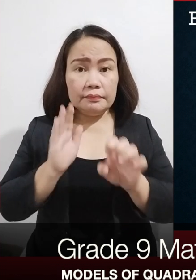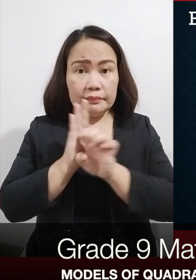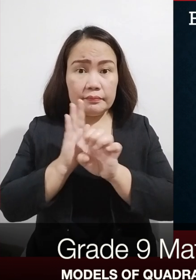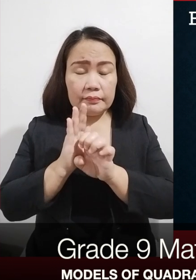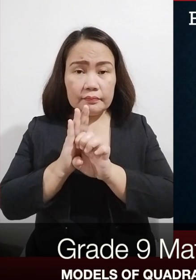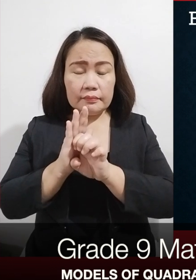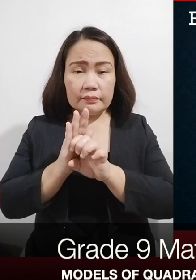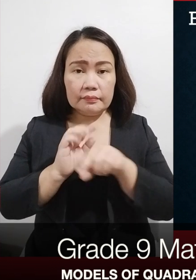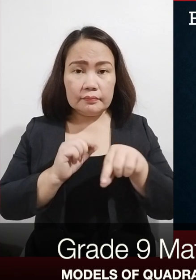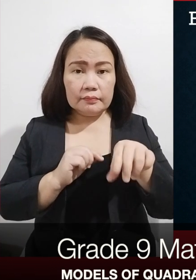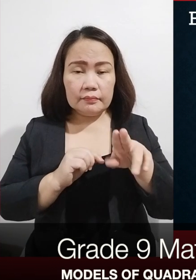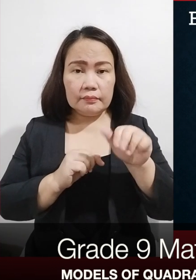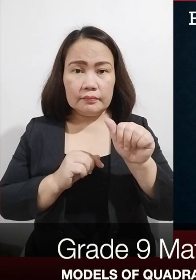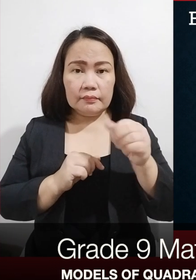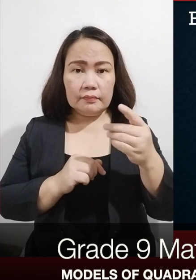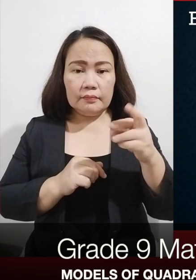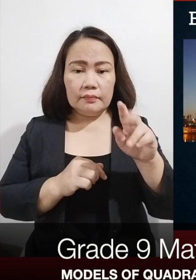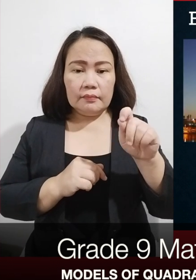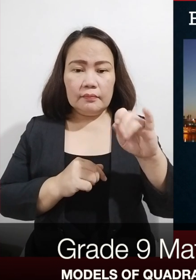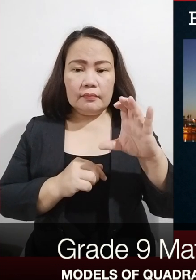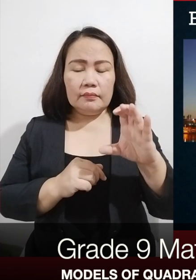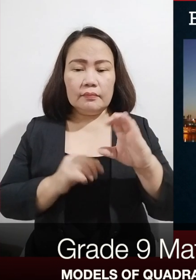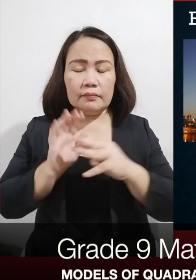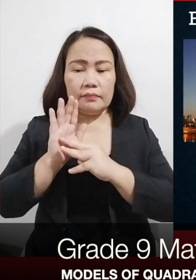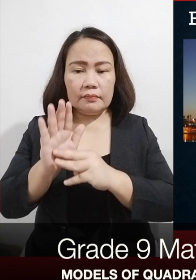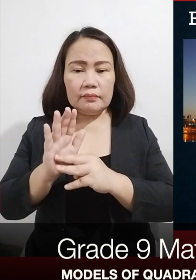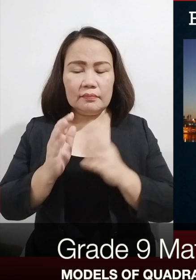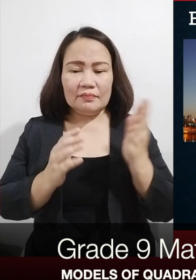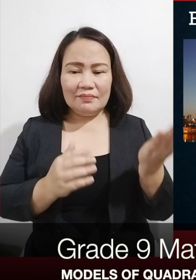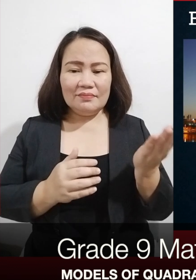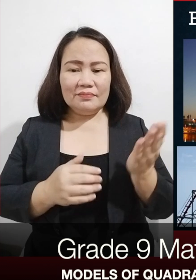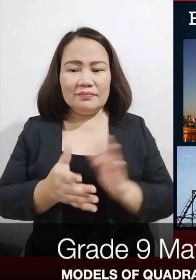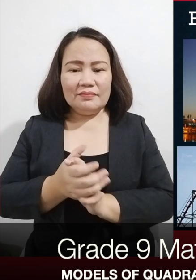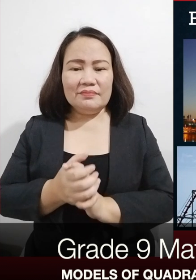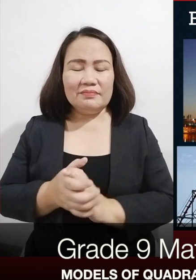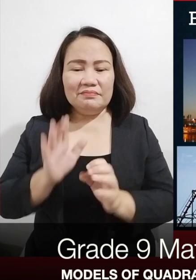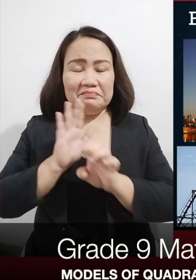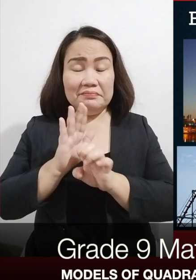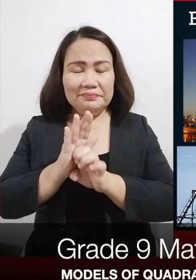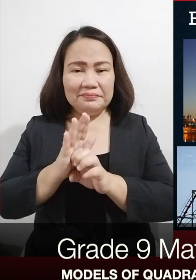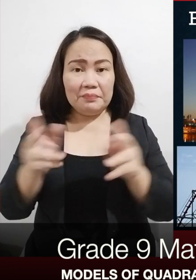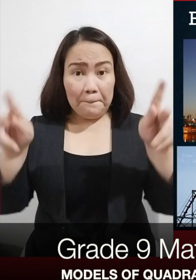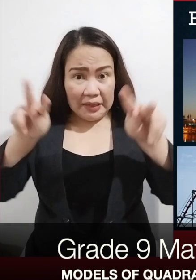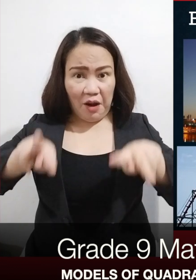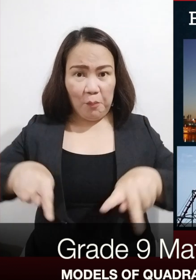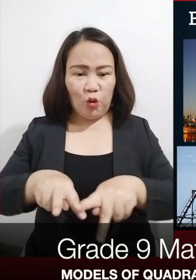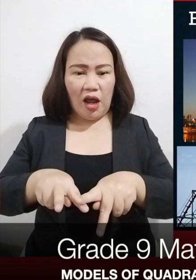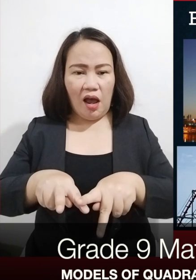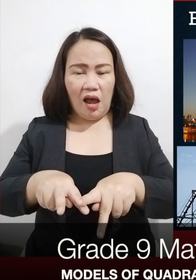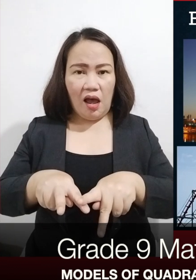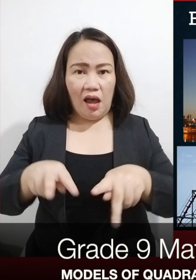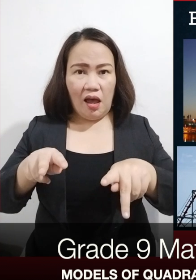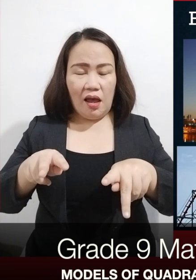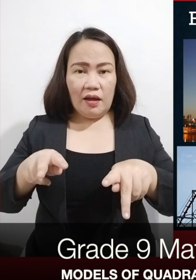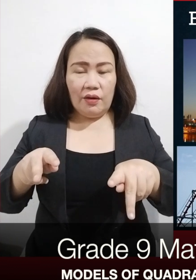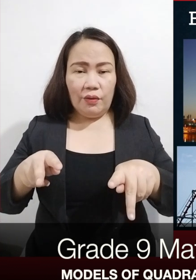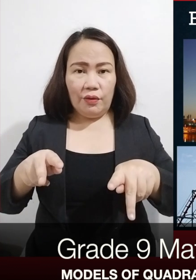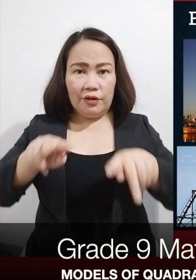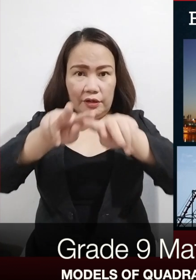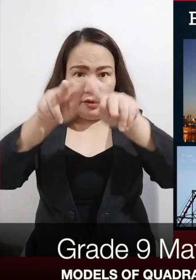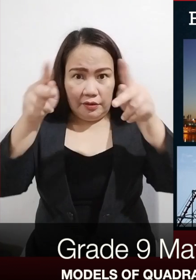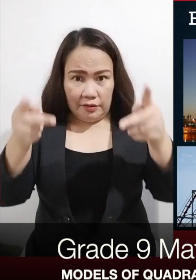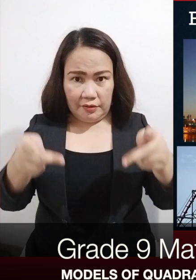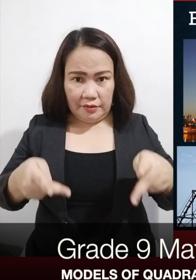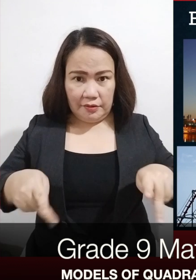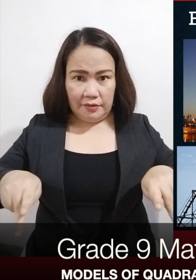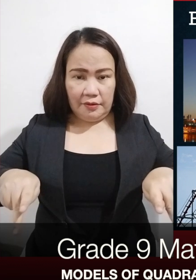Okay. Examples of quadratic models. So, ito, I'm giving you examples or illustrations of quadratic models.